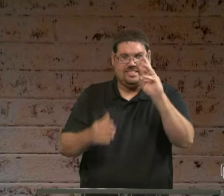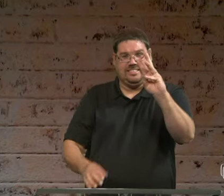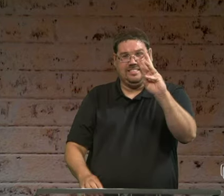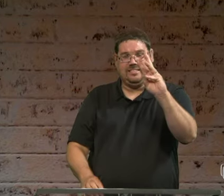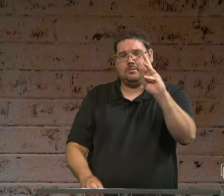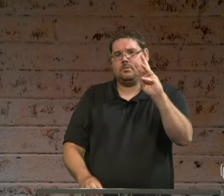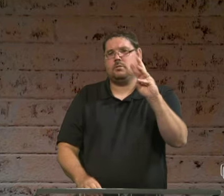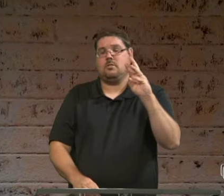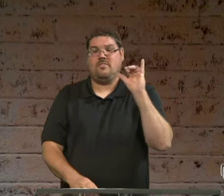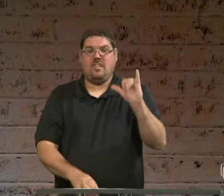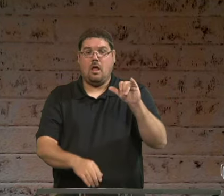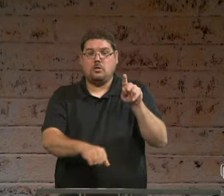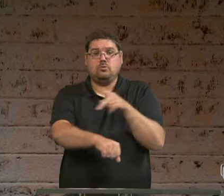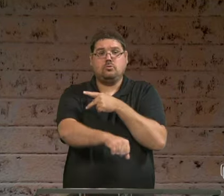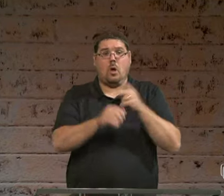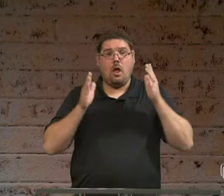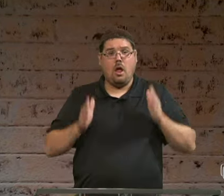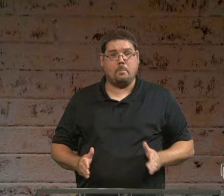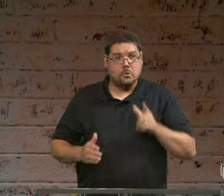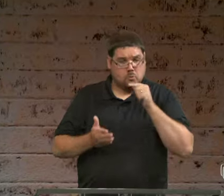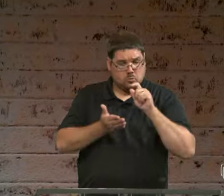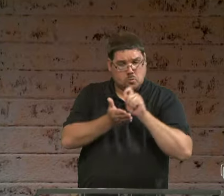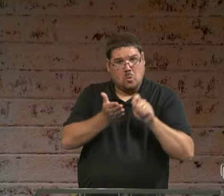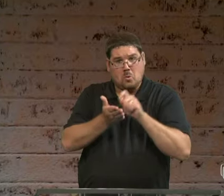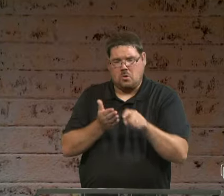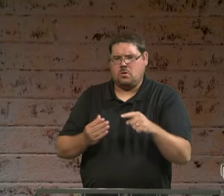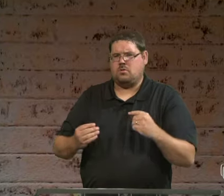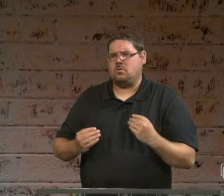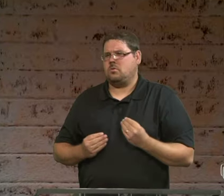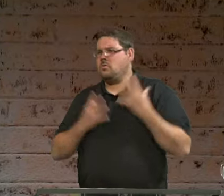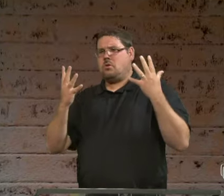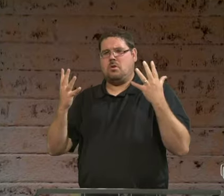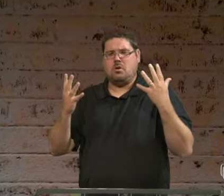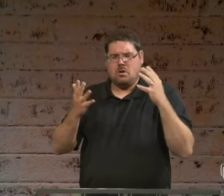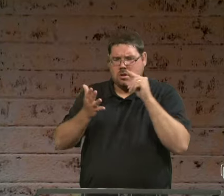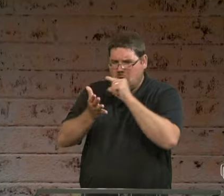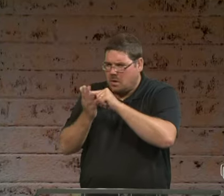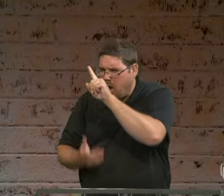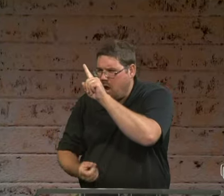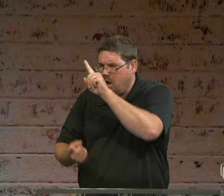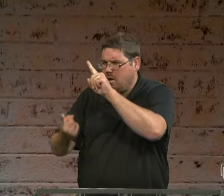us. Now in verse number 6, the psalmist wrote